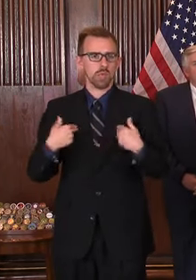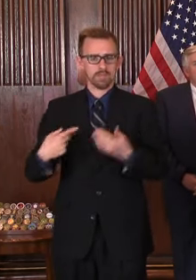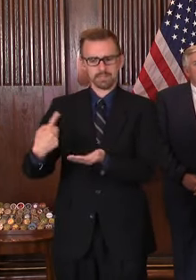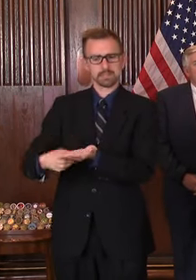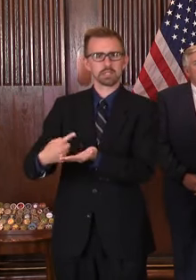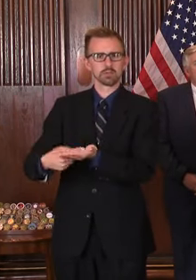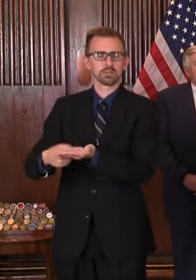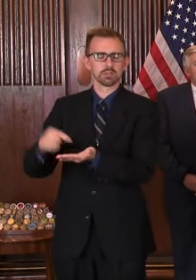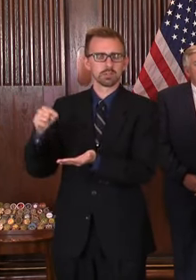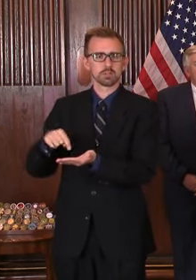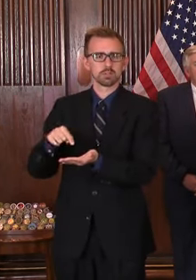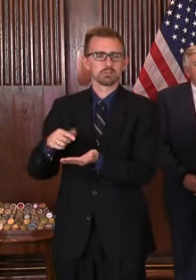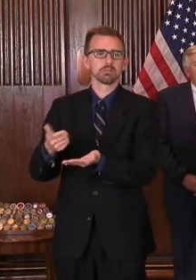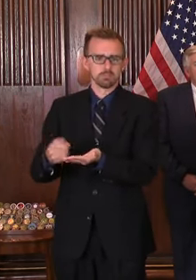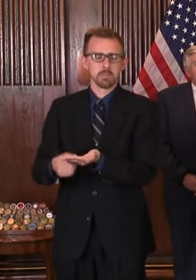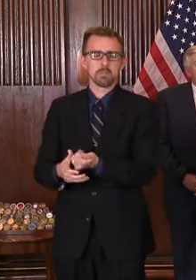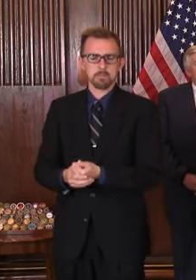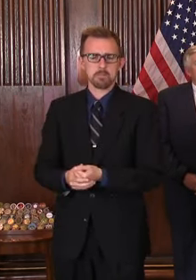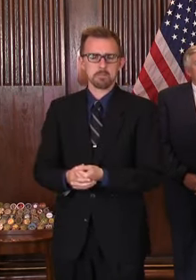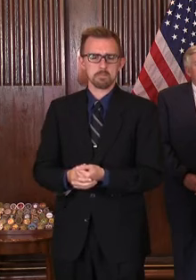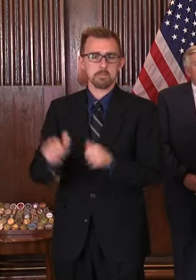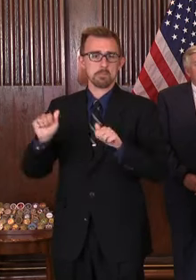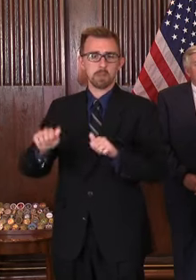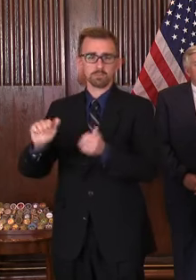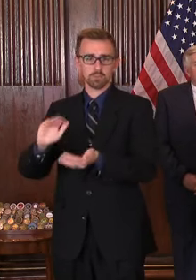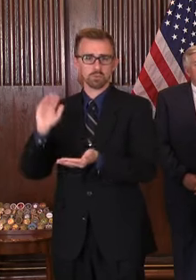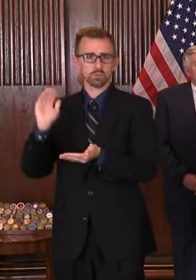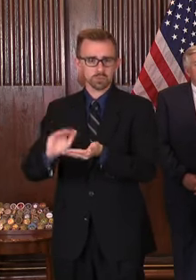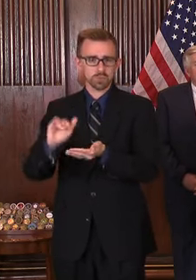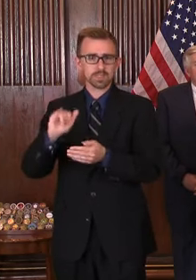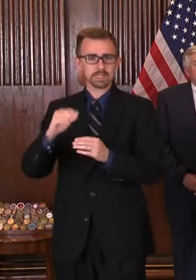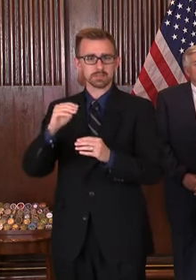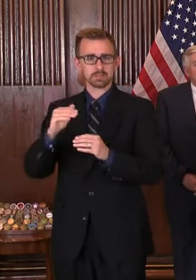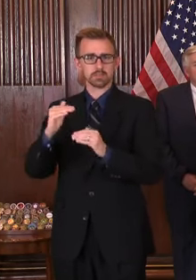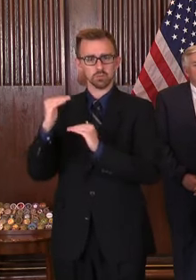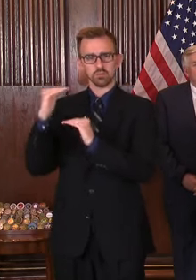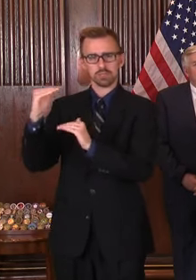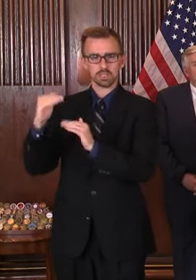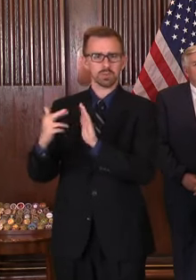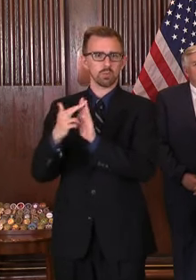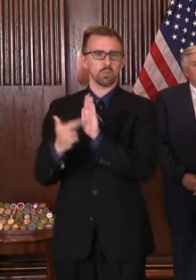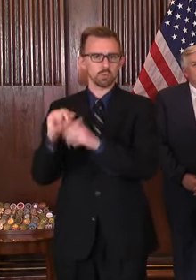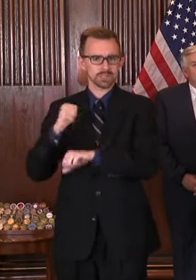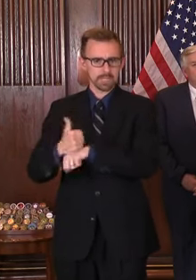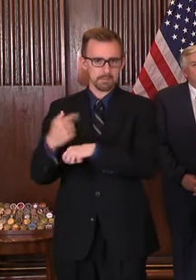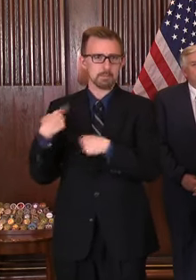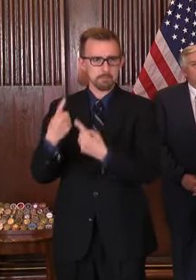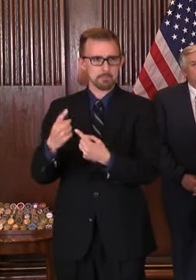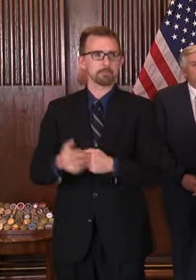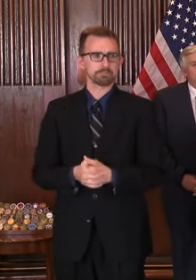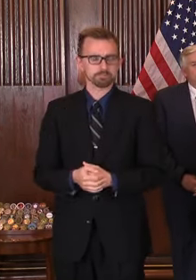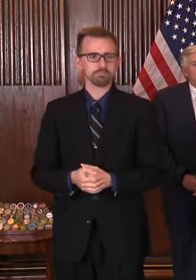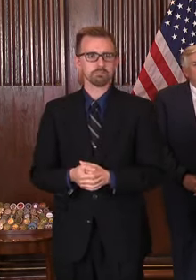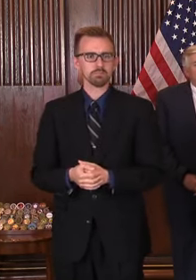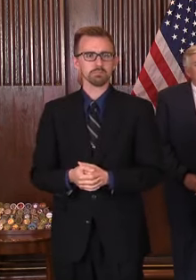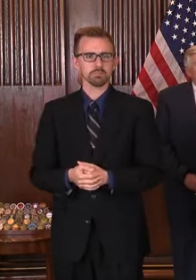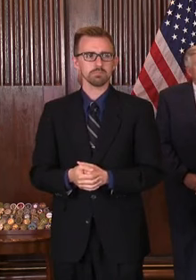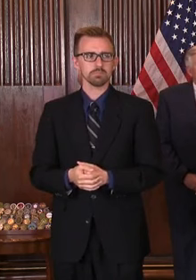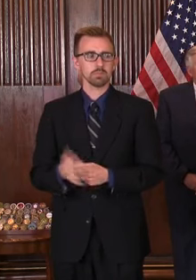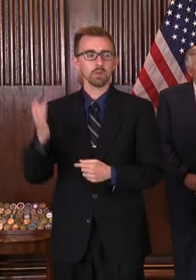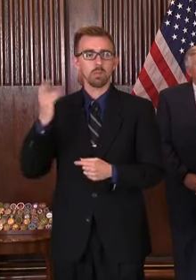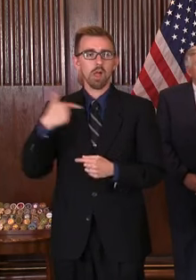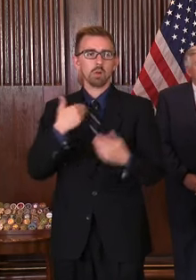to even discuss reducing some of these restrictions, some of these statewide ordinances. It's because